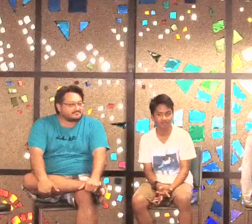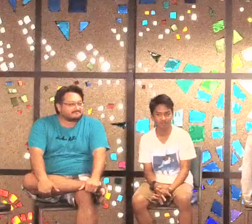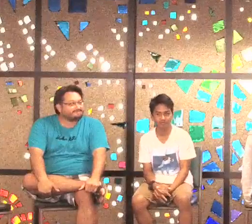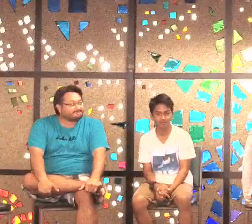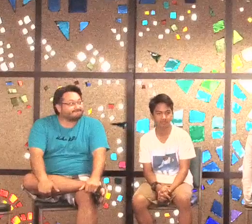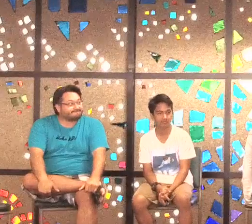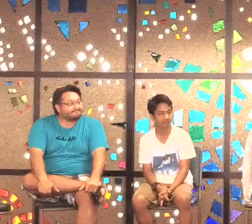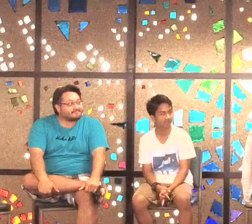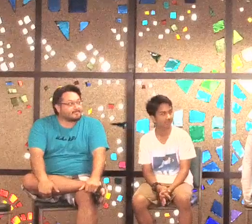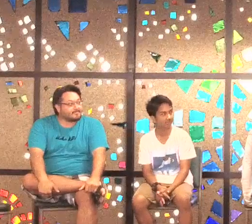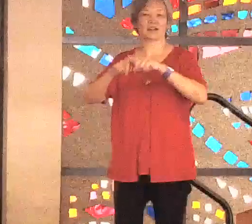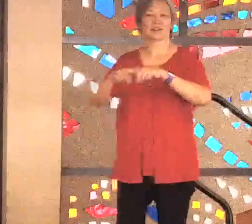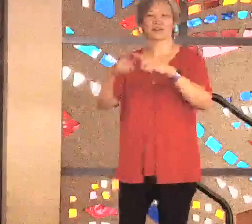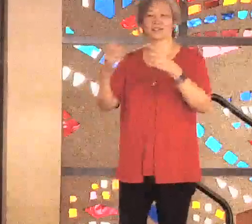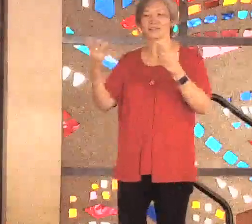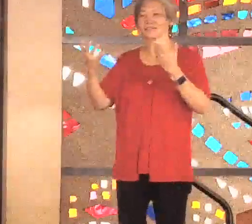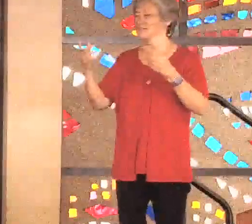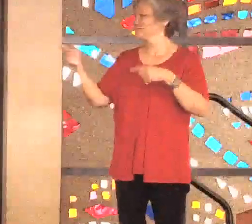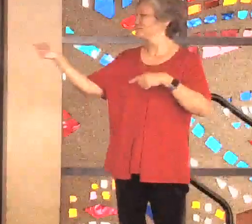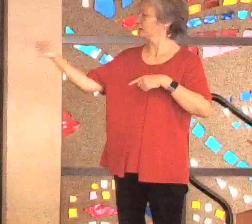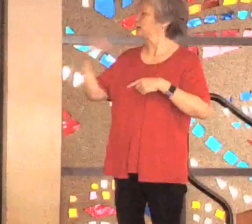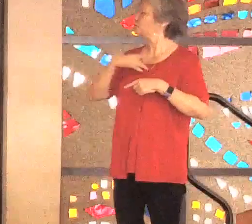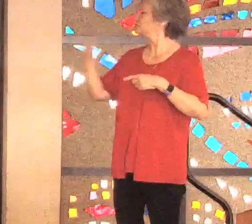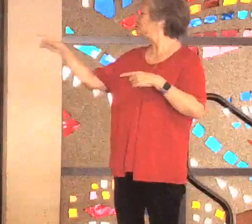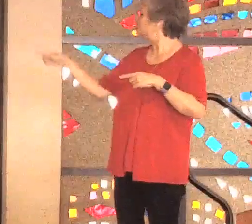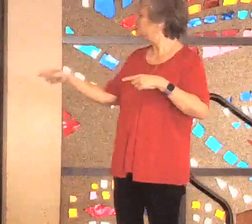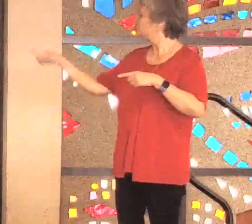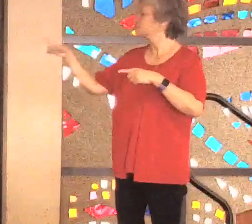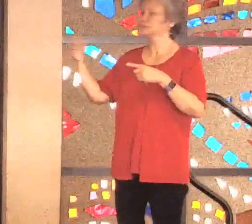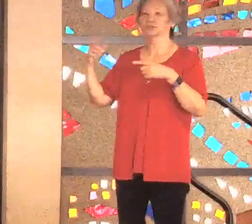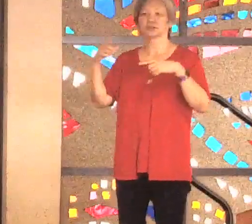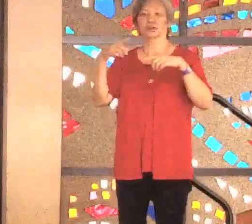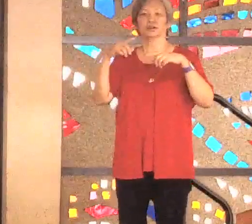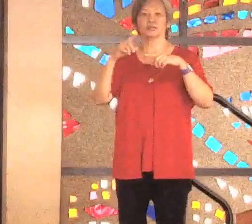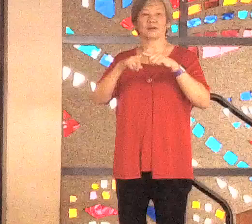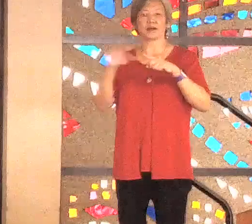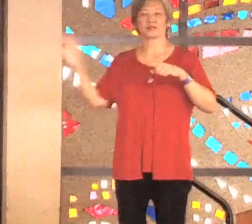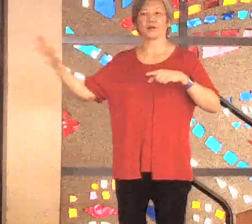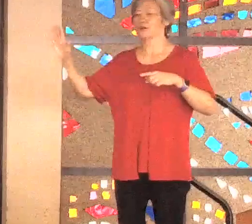Wow. Okay. Well, I guess it really depends. Now,